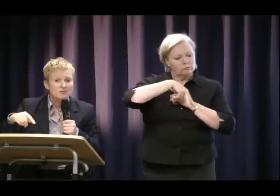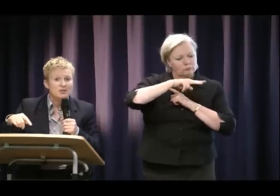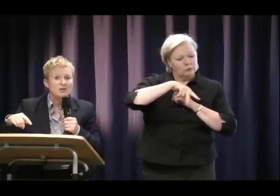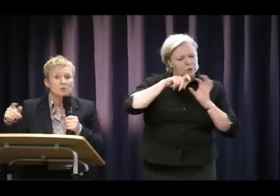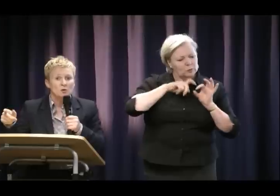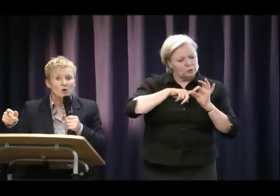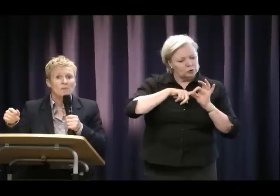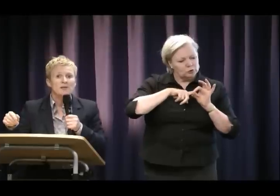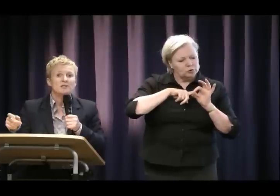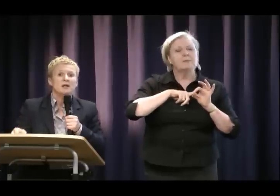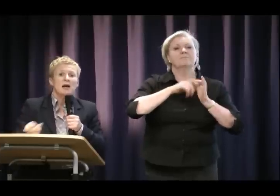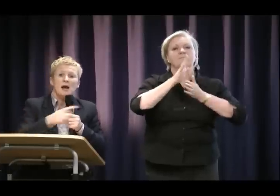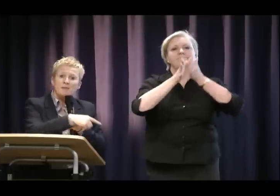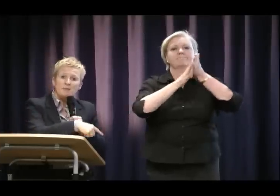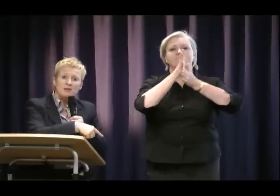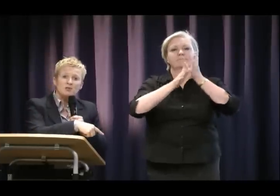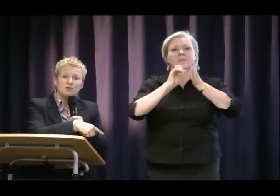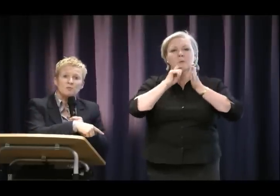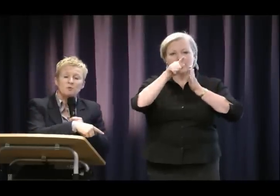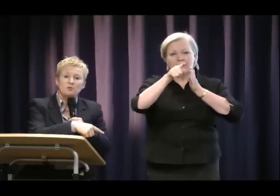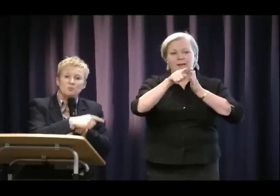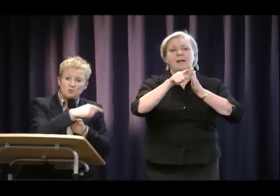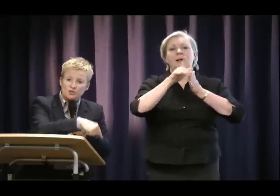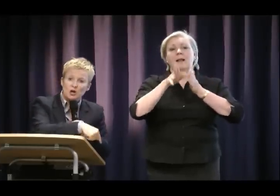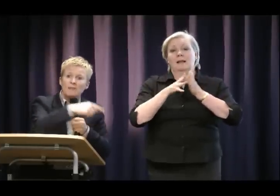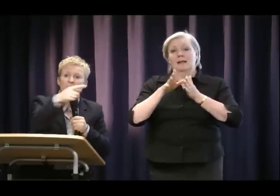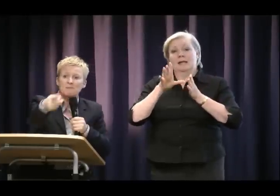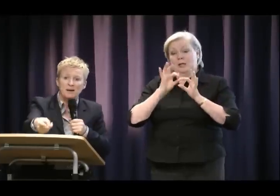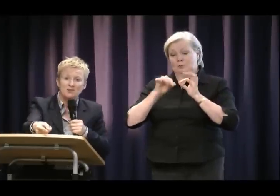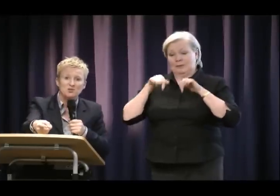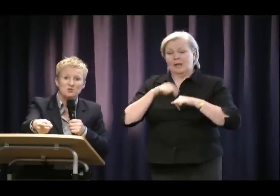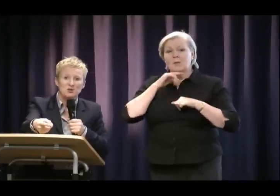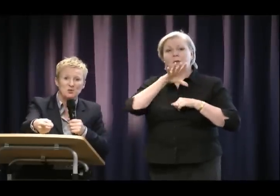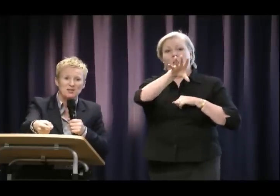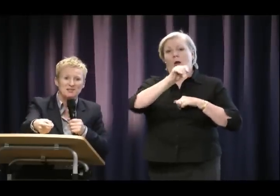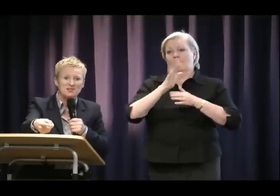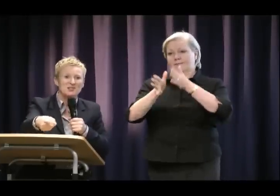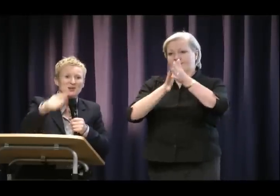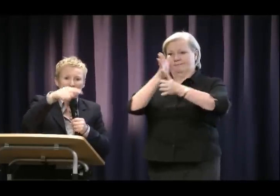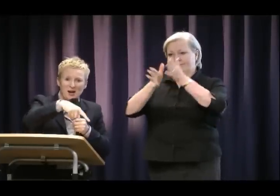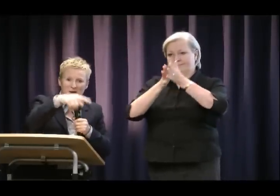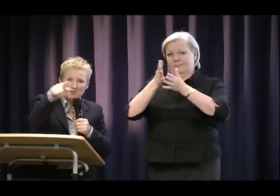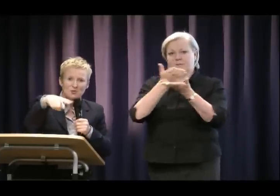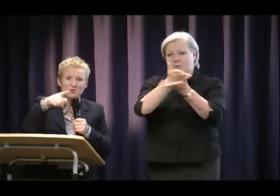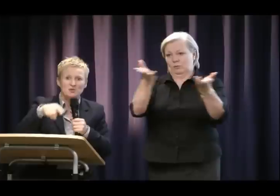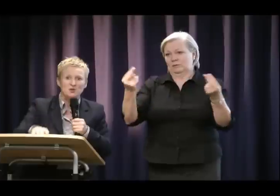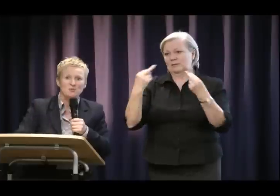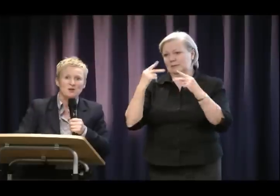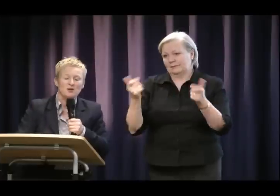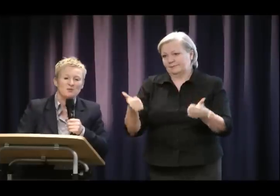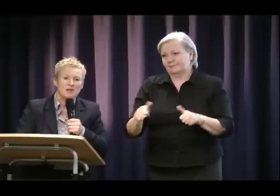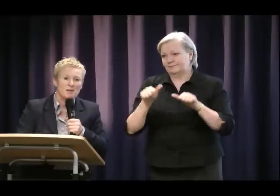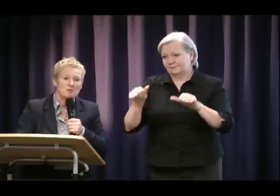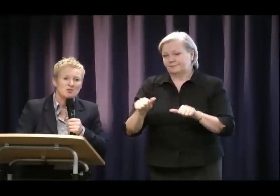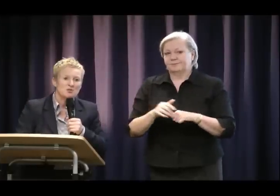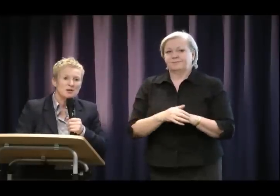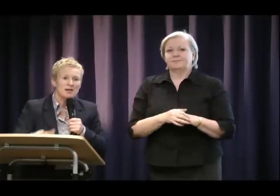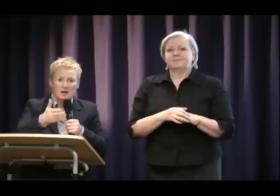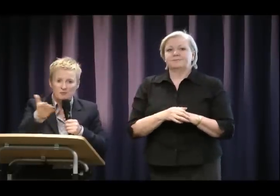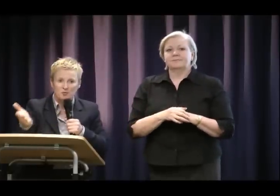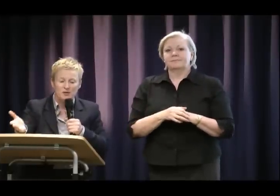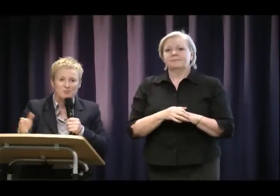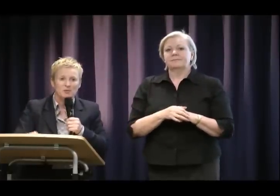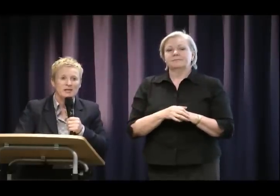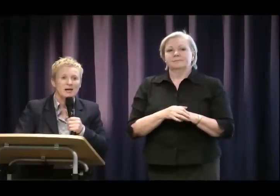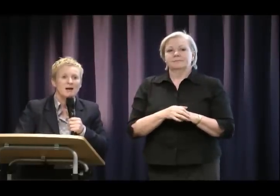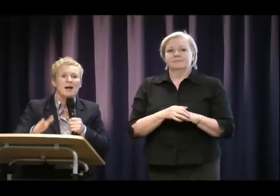that comes in, or the comment, and then the interpreters will sign that back to the audience so that it's on the camera screen